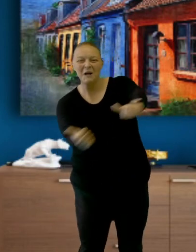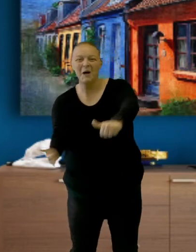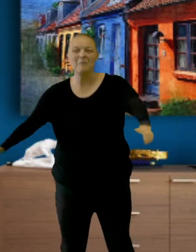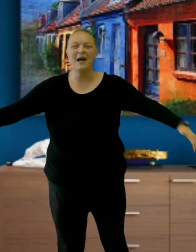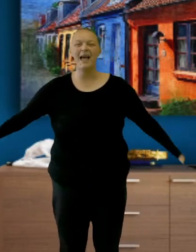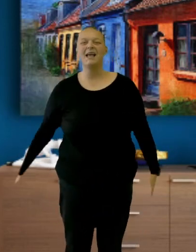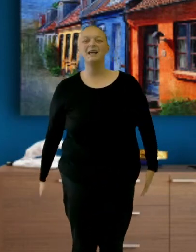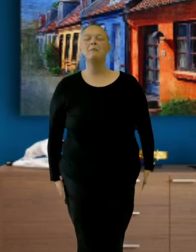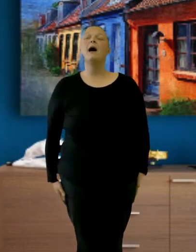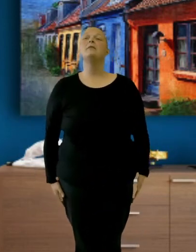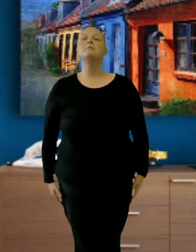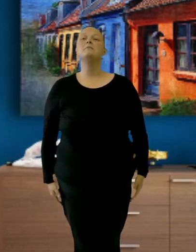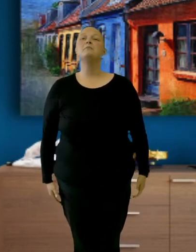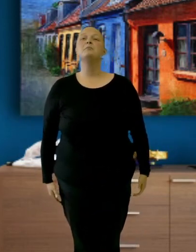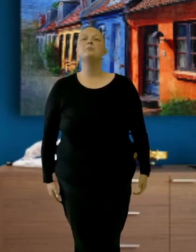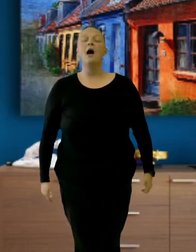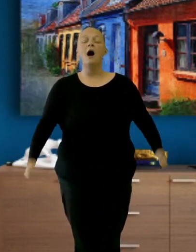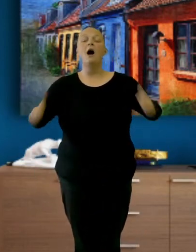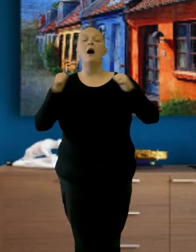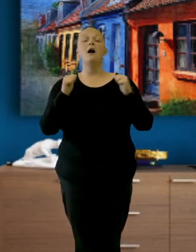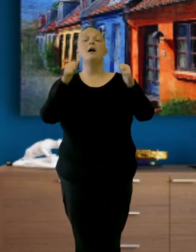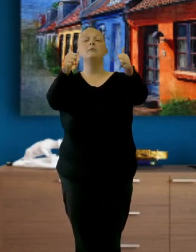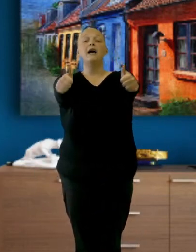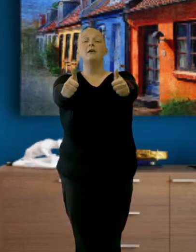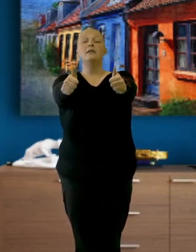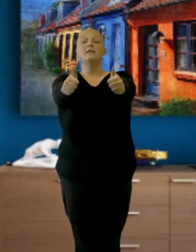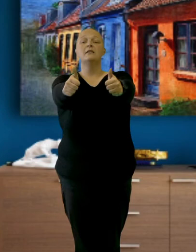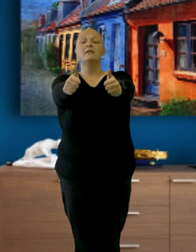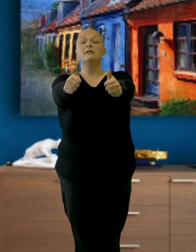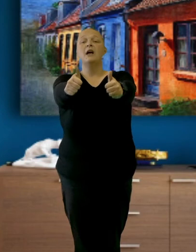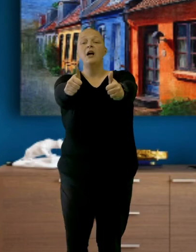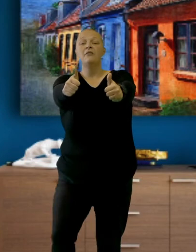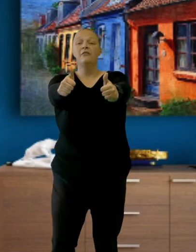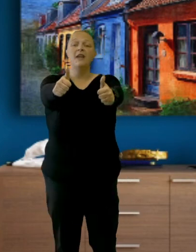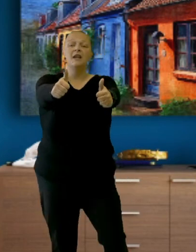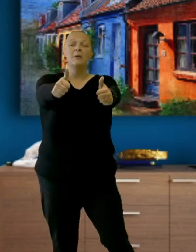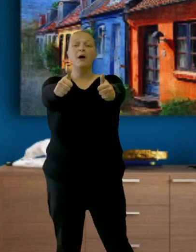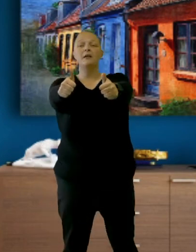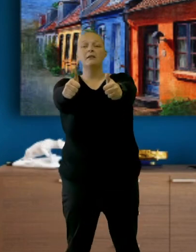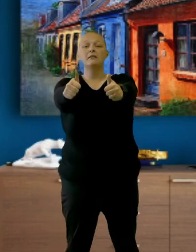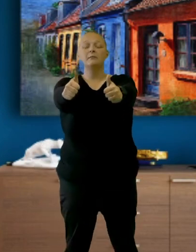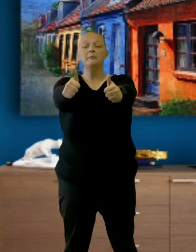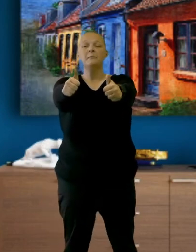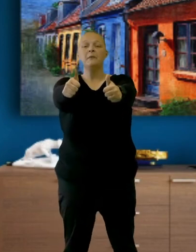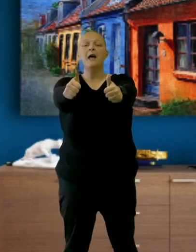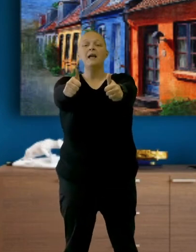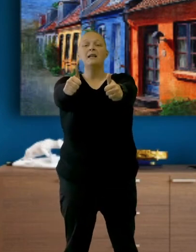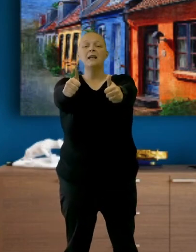dum-diddy-dum-diddy-dum-dum-dum. Hang about, arms out, feet apart,